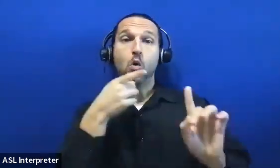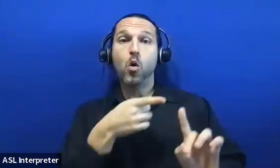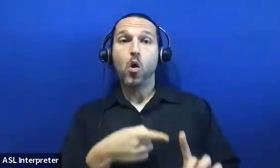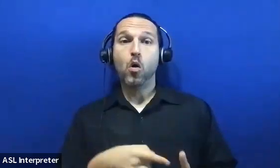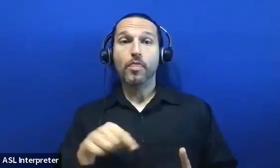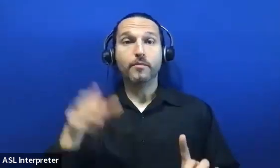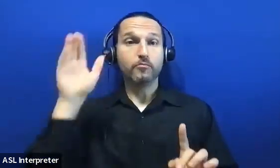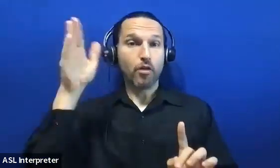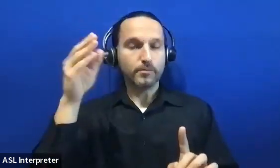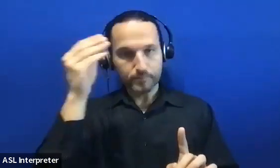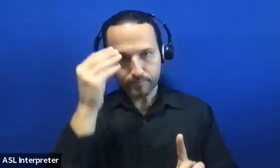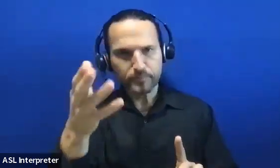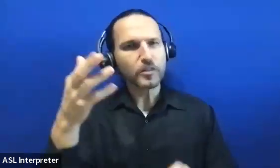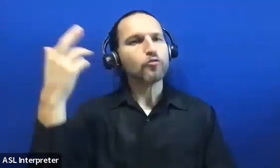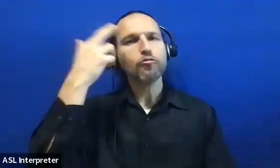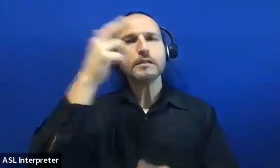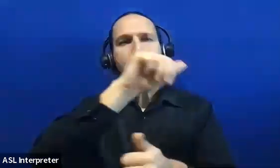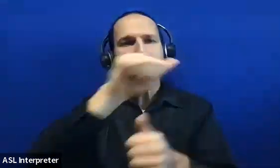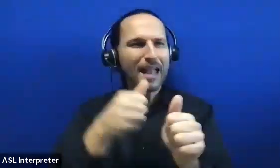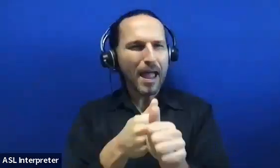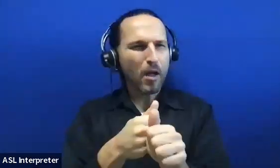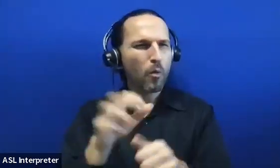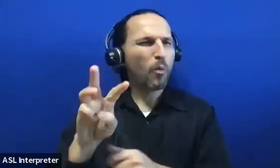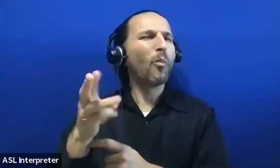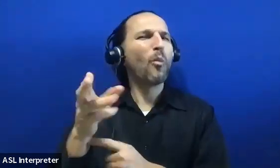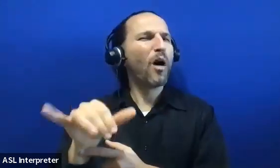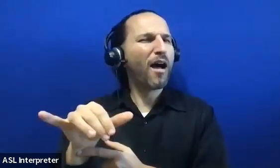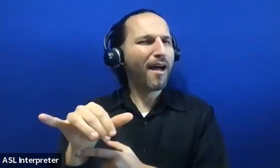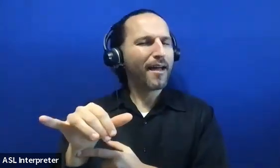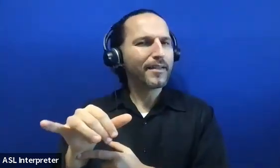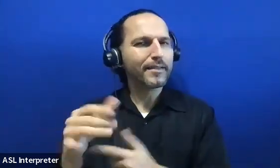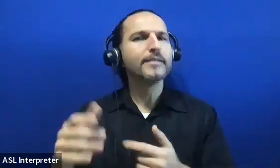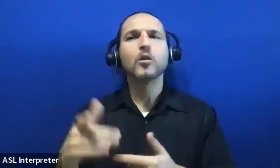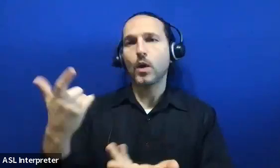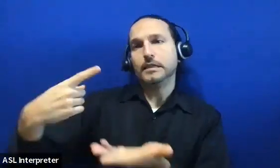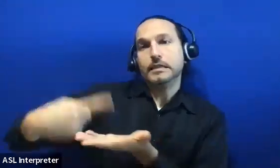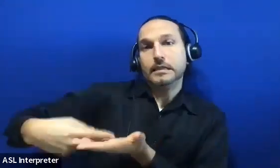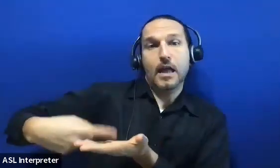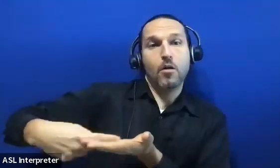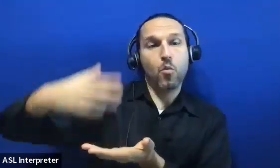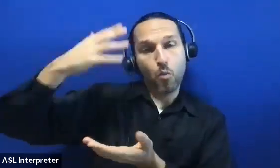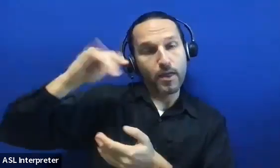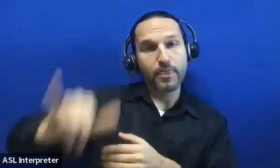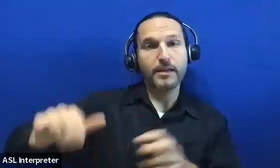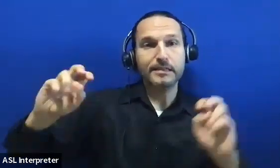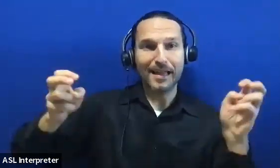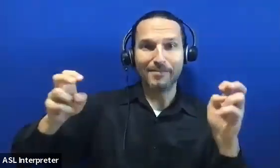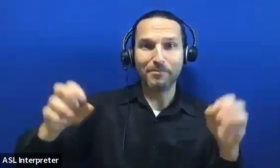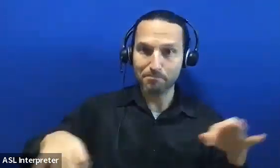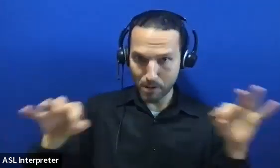to establish the why first. I would like us to discuss why this topic is